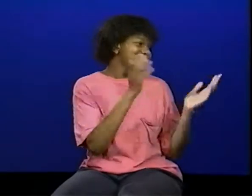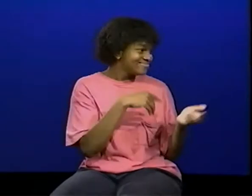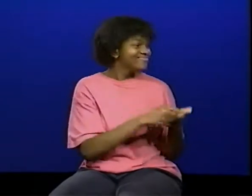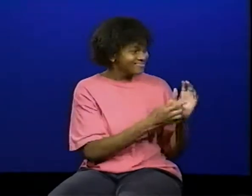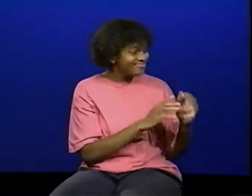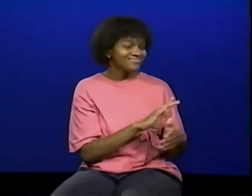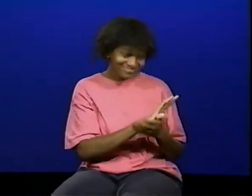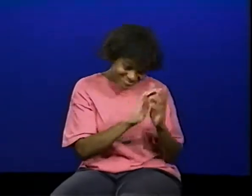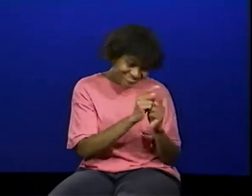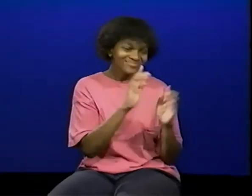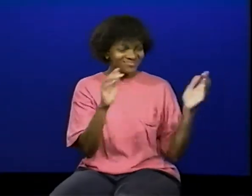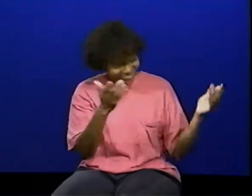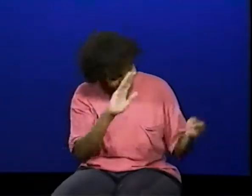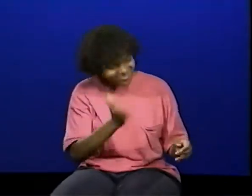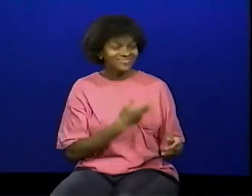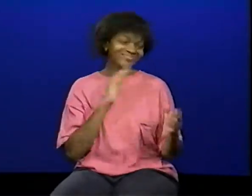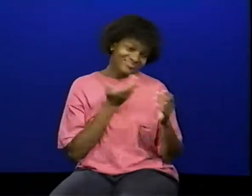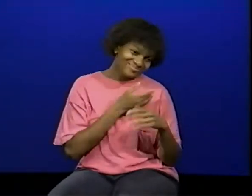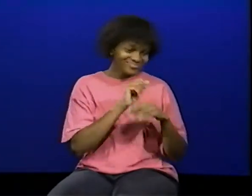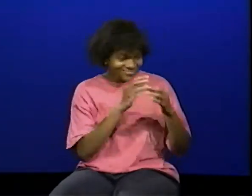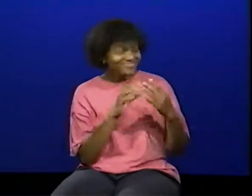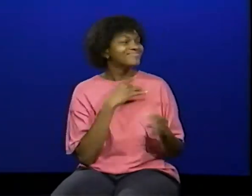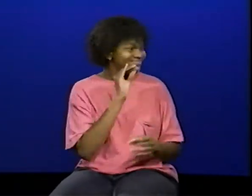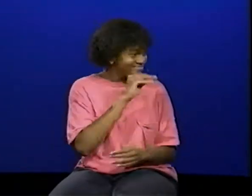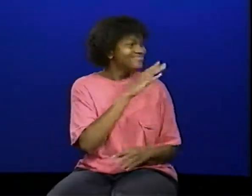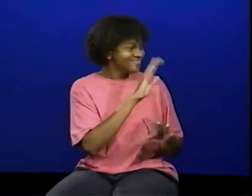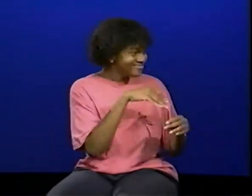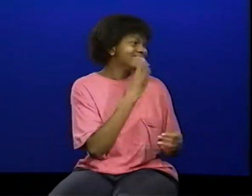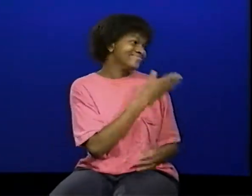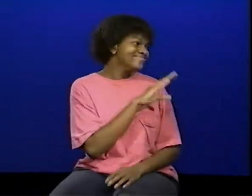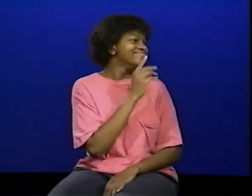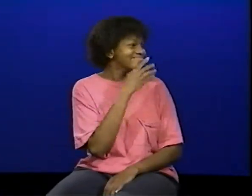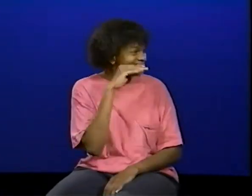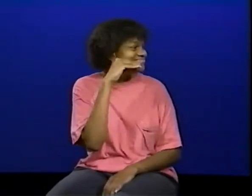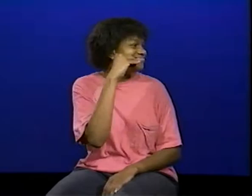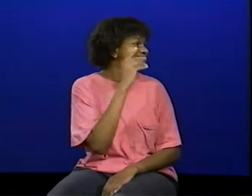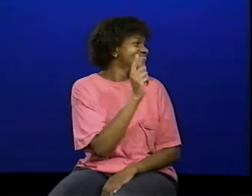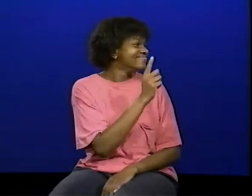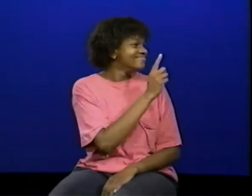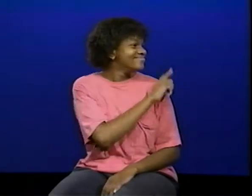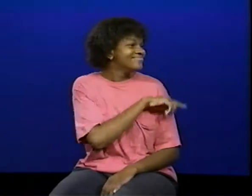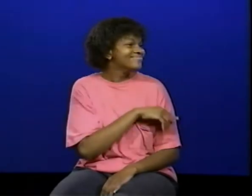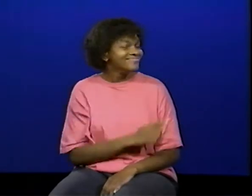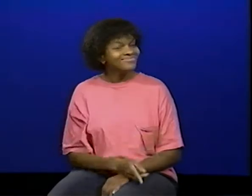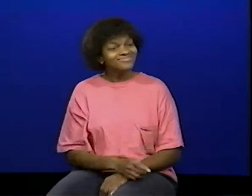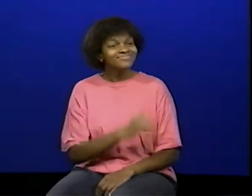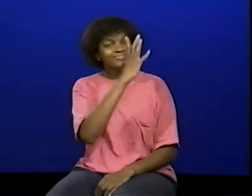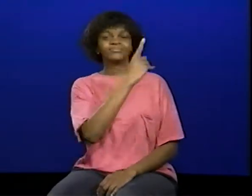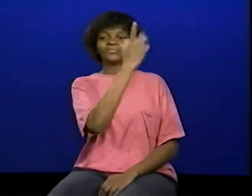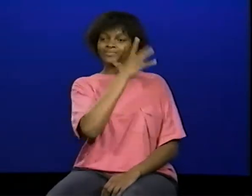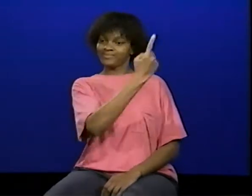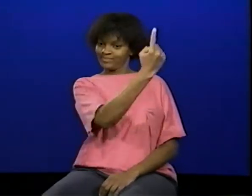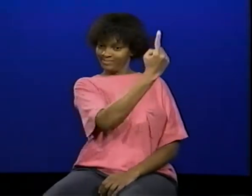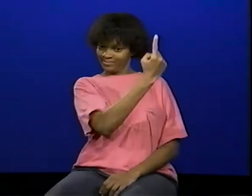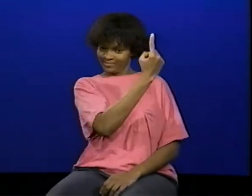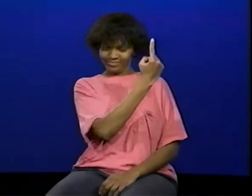Well, one woman came by and introduced herself to me, and she told me her name was Sandy, and we kind of smiled at each other,